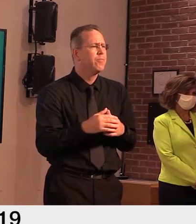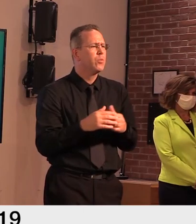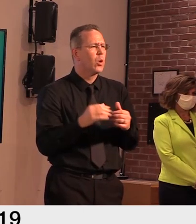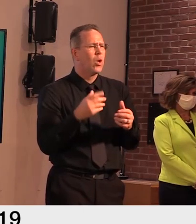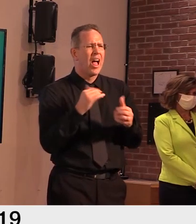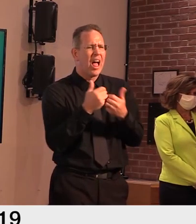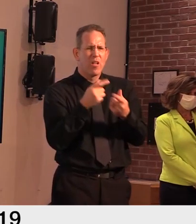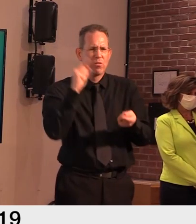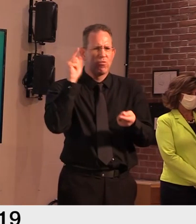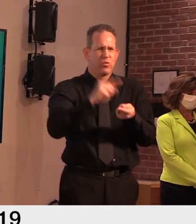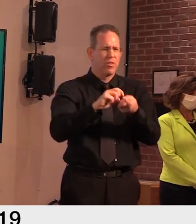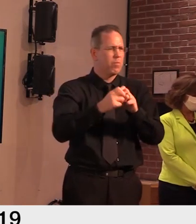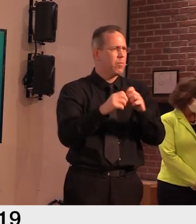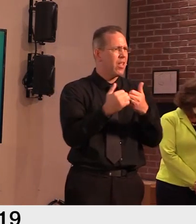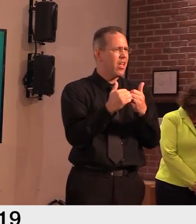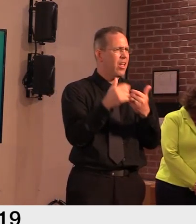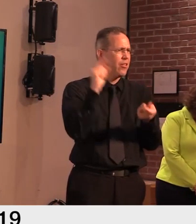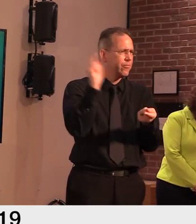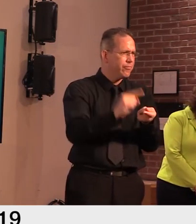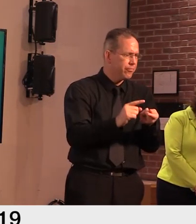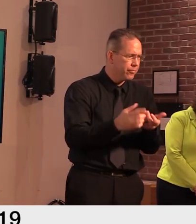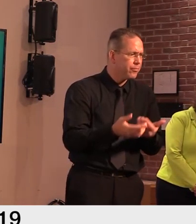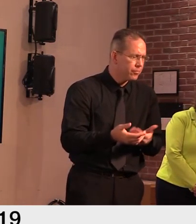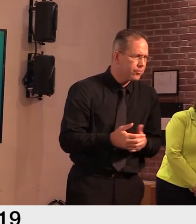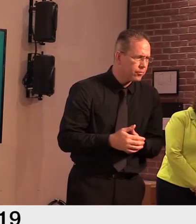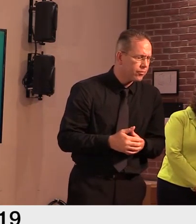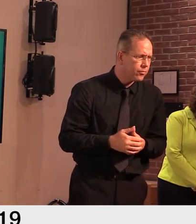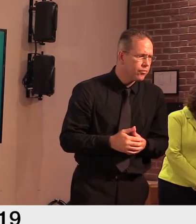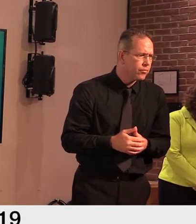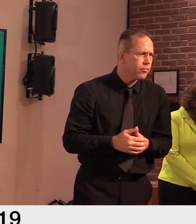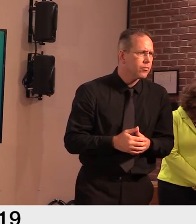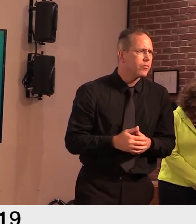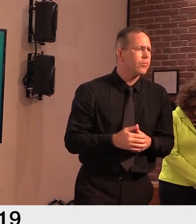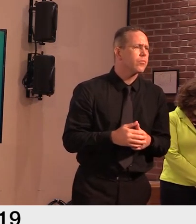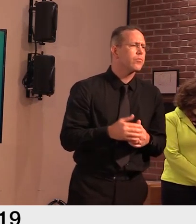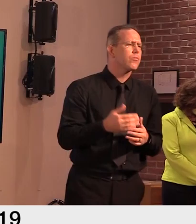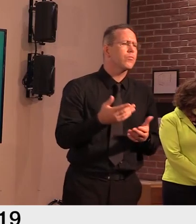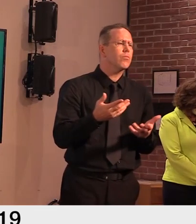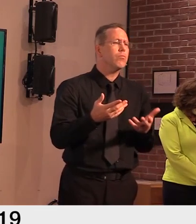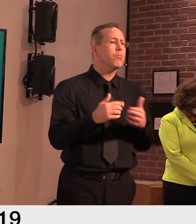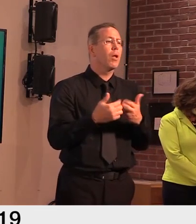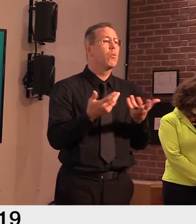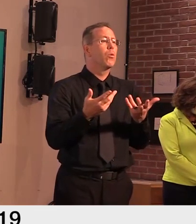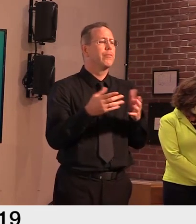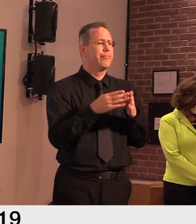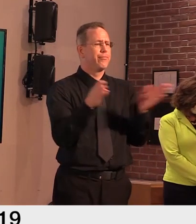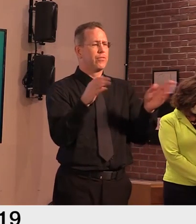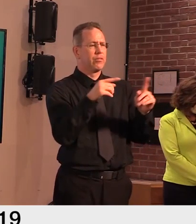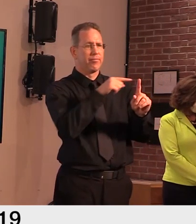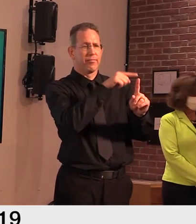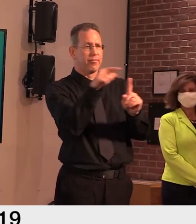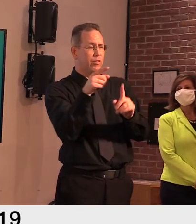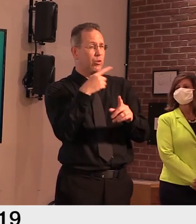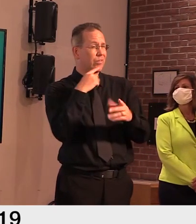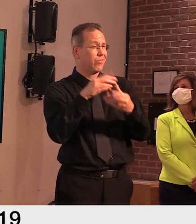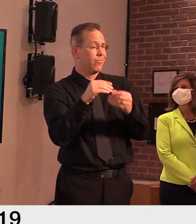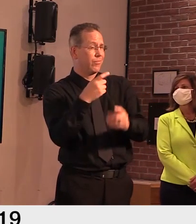mechanism to either hold people accountable or try in some typically not fully formed way